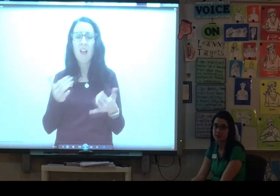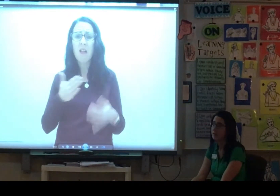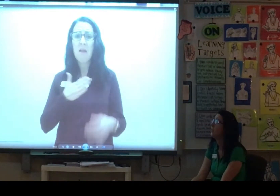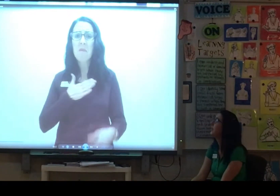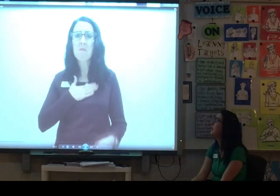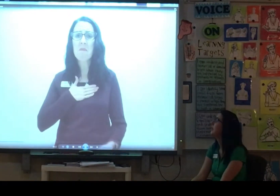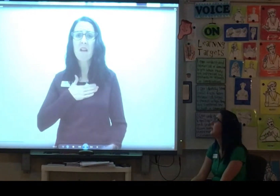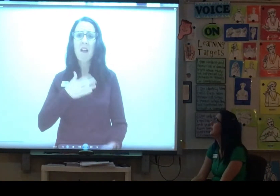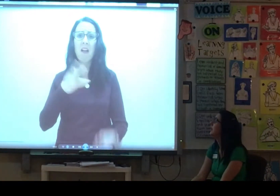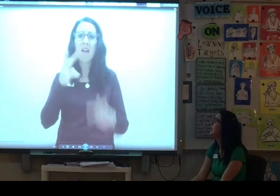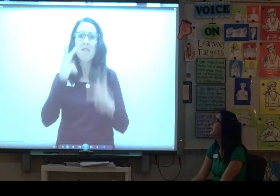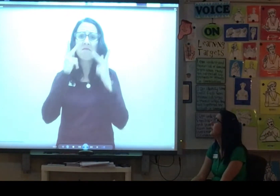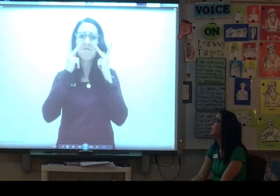Now. My.